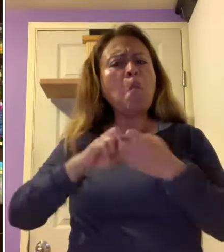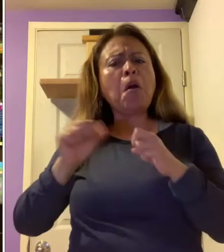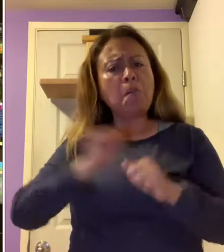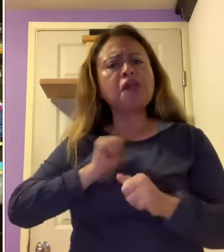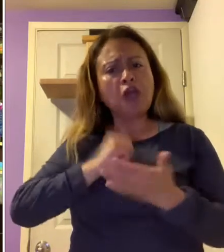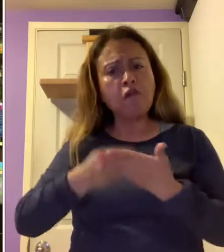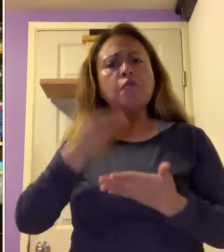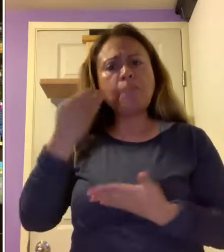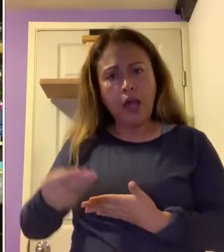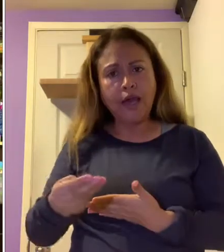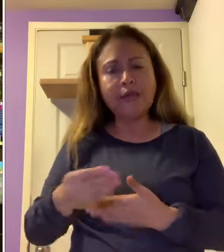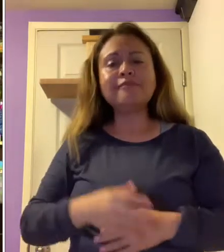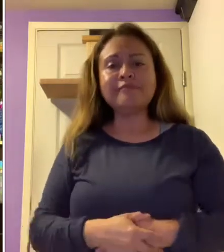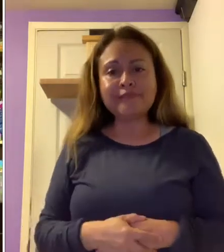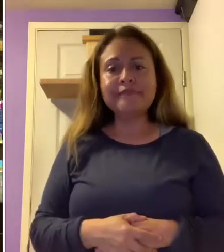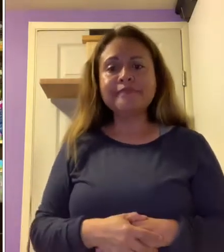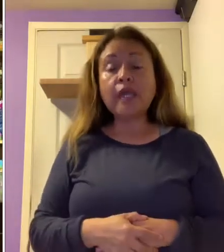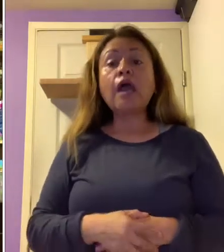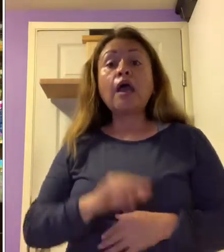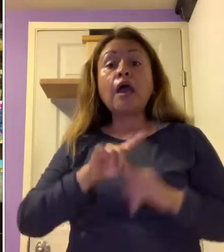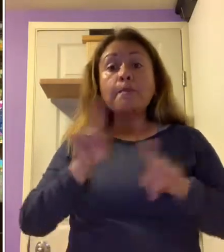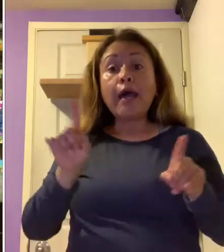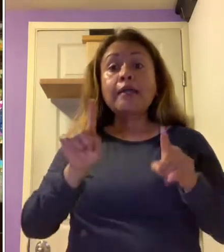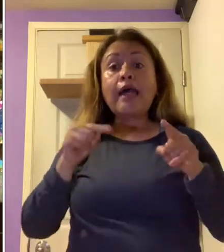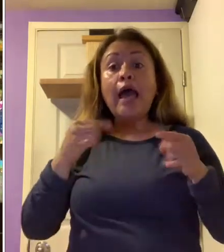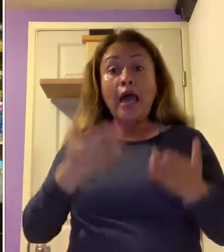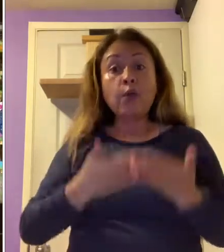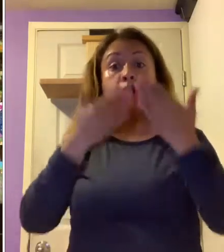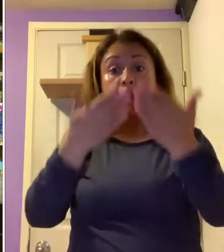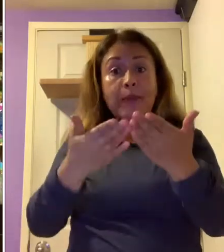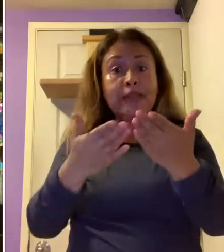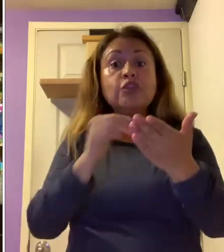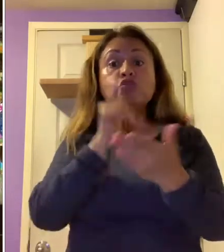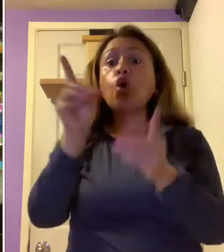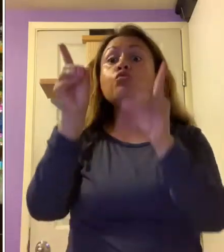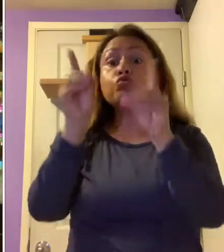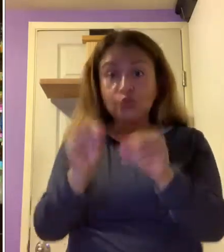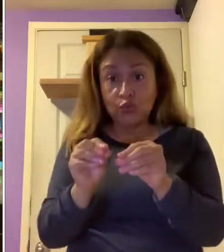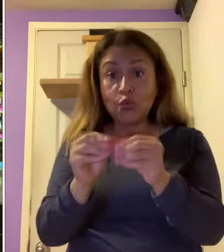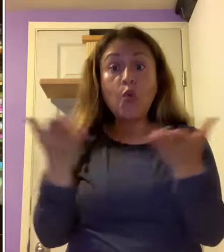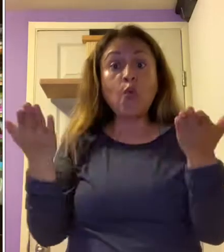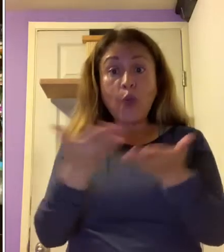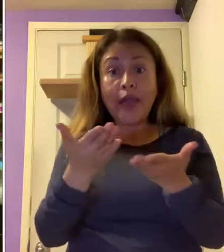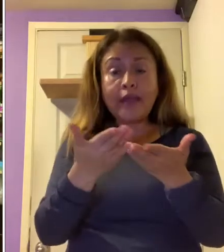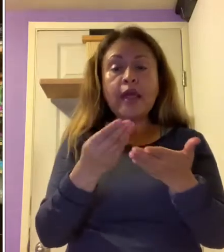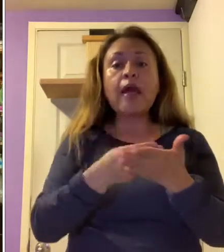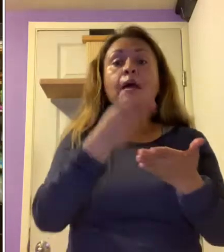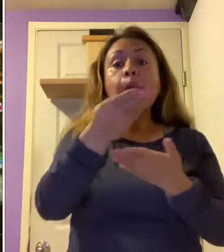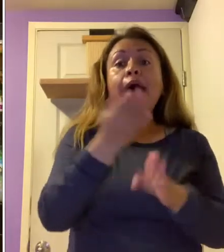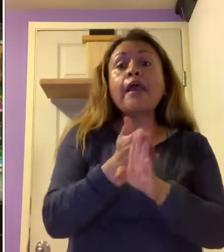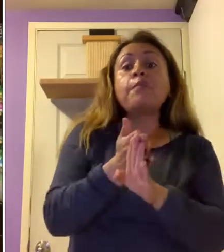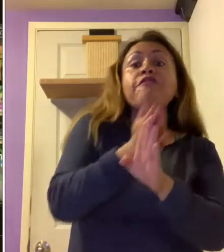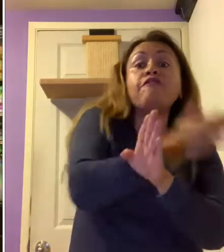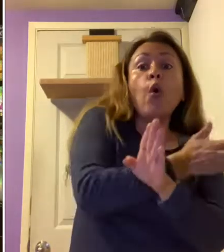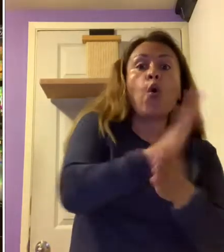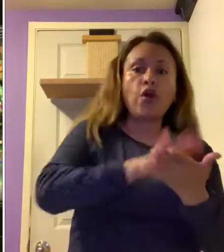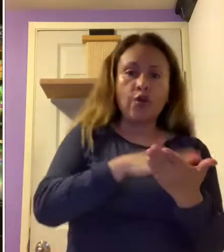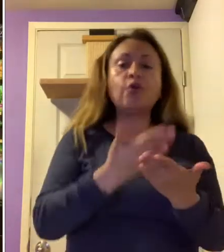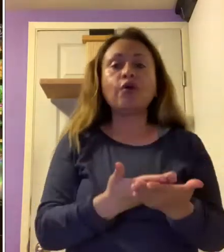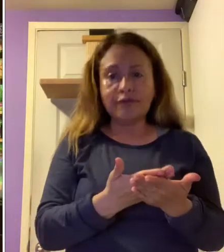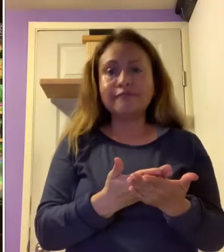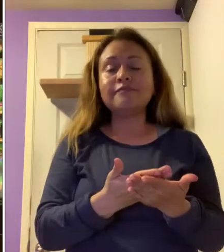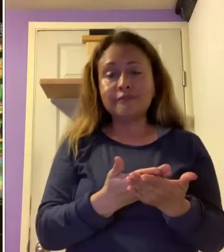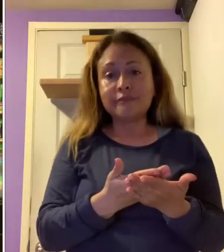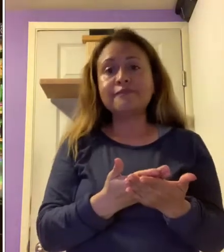options that I have no problem buying and keeping in my freezer. The only thing I'd recommend not doing when it comes to frozen seafood is buying the